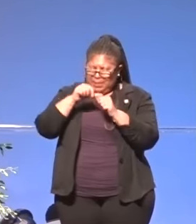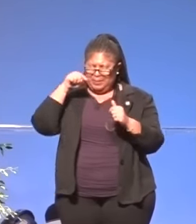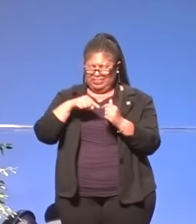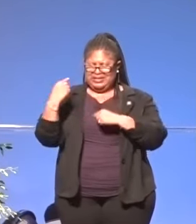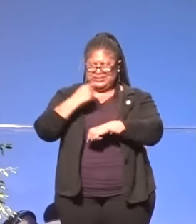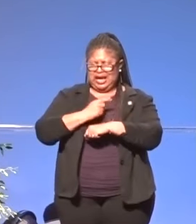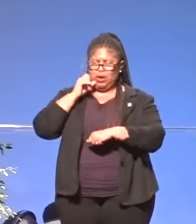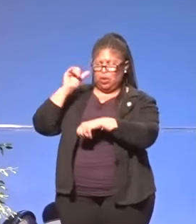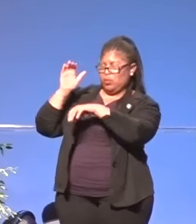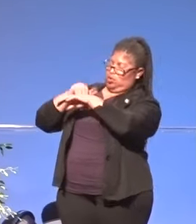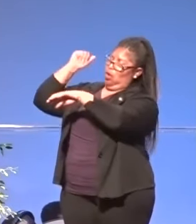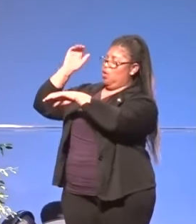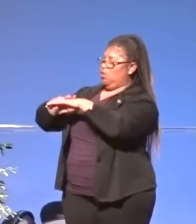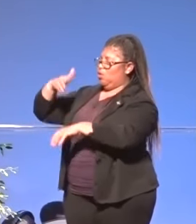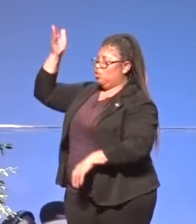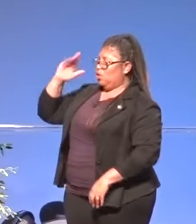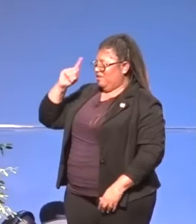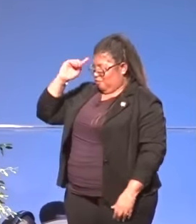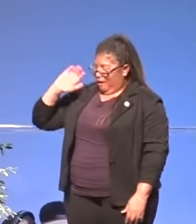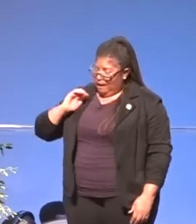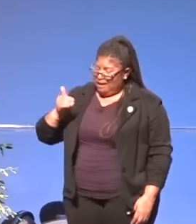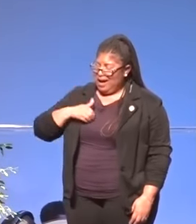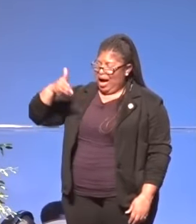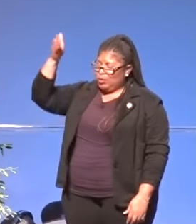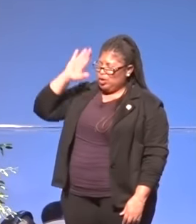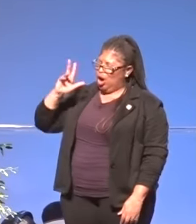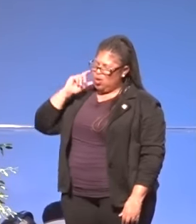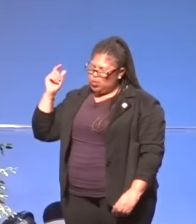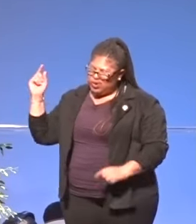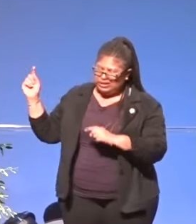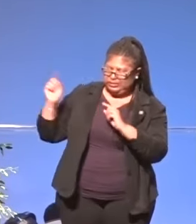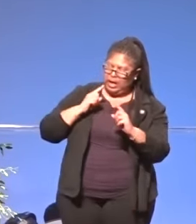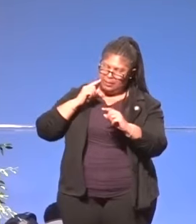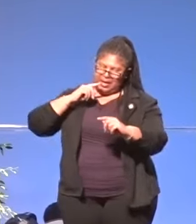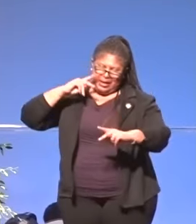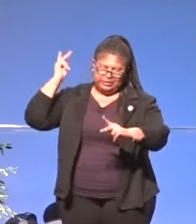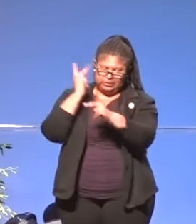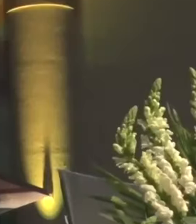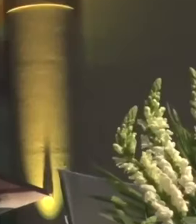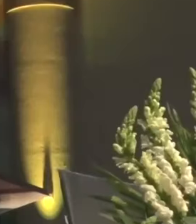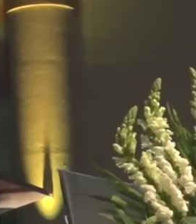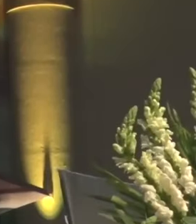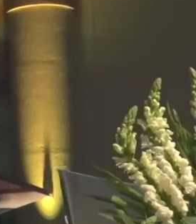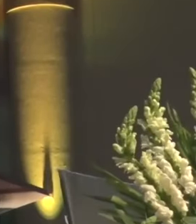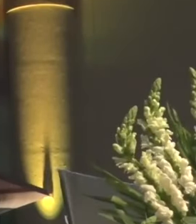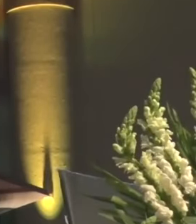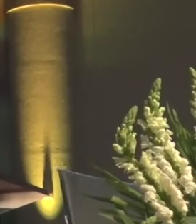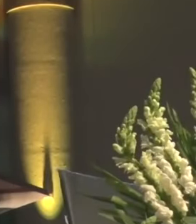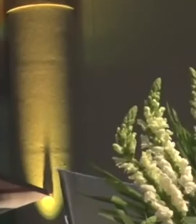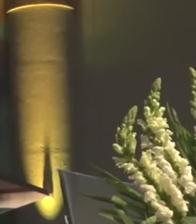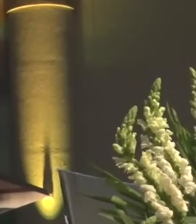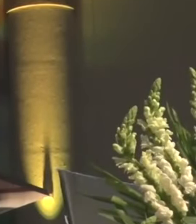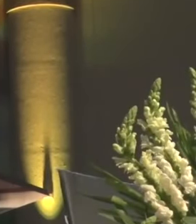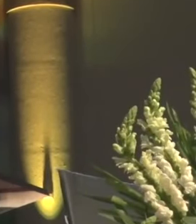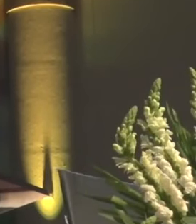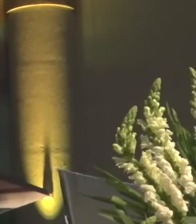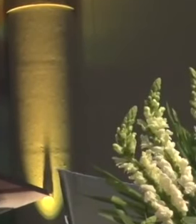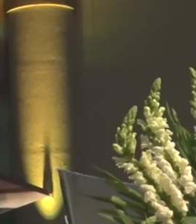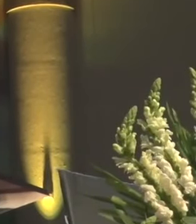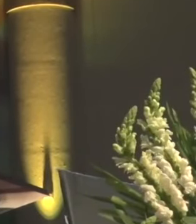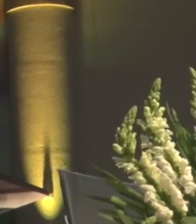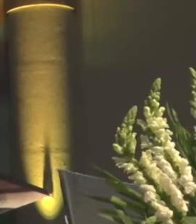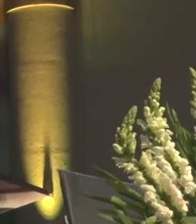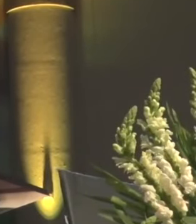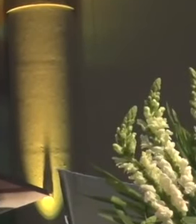we will call on God, for our God shall come with a vengeance. Our God will avenge us. Our God will